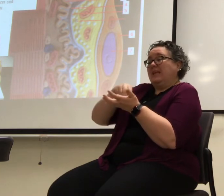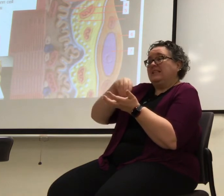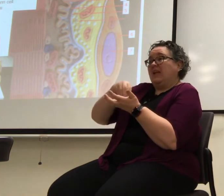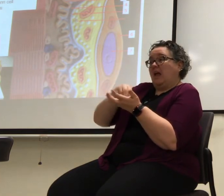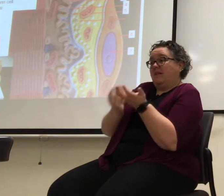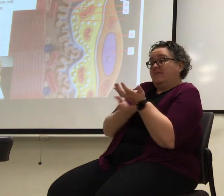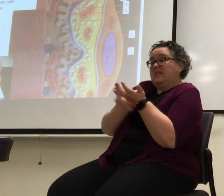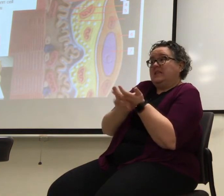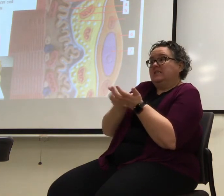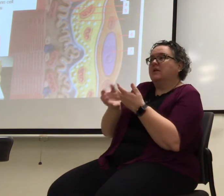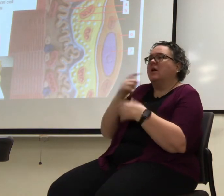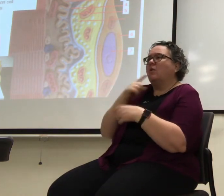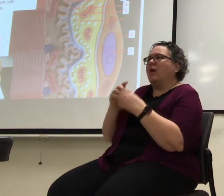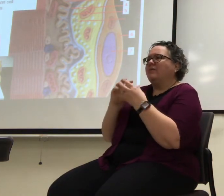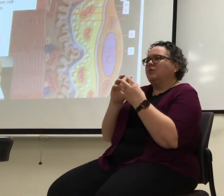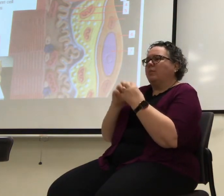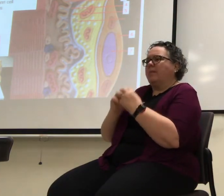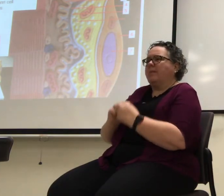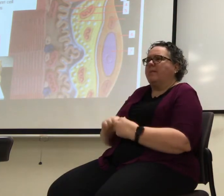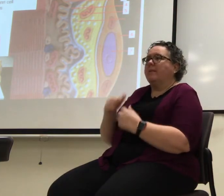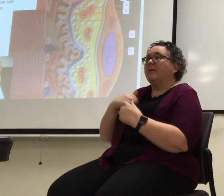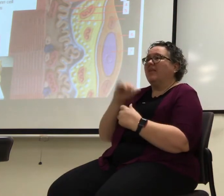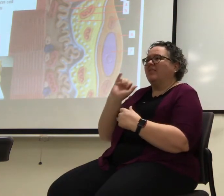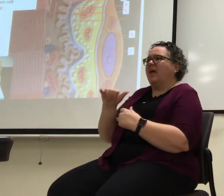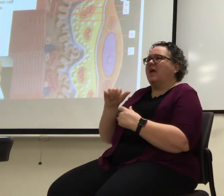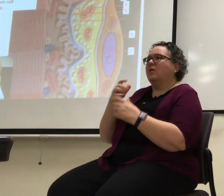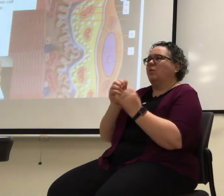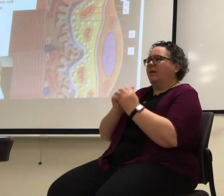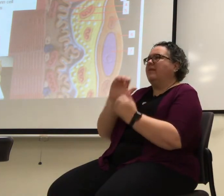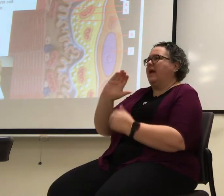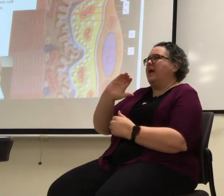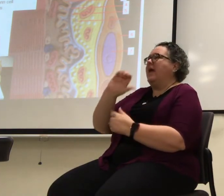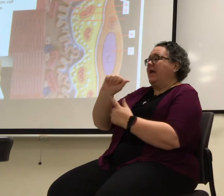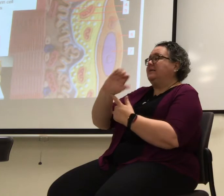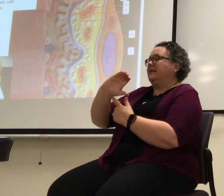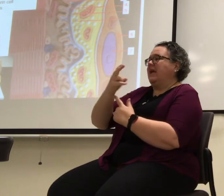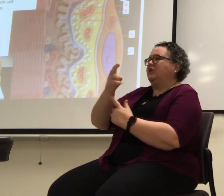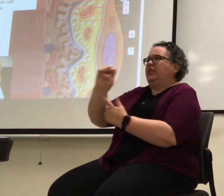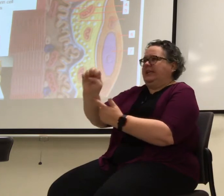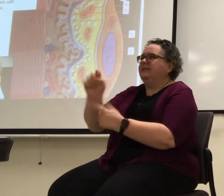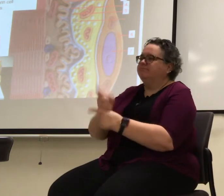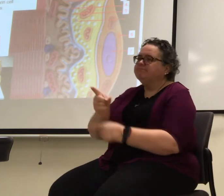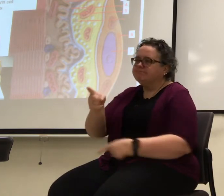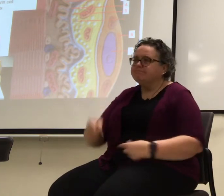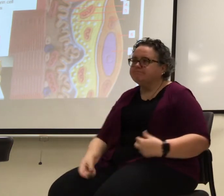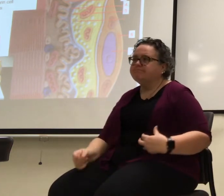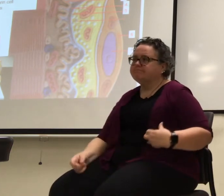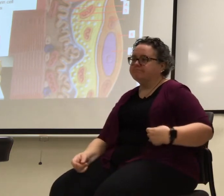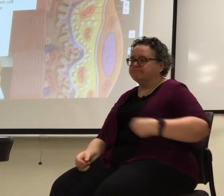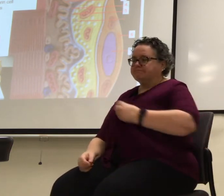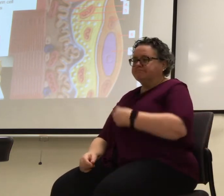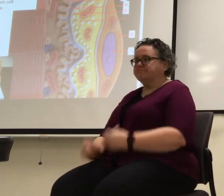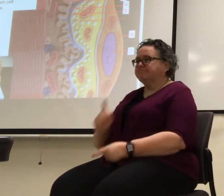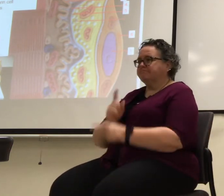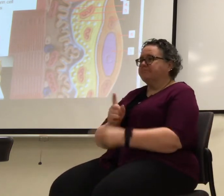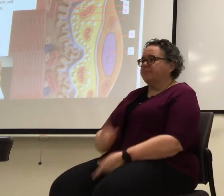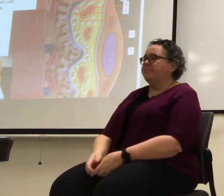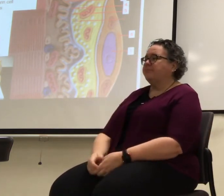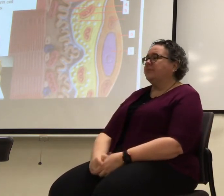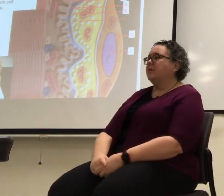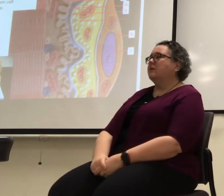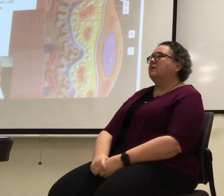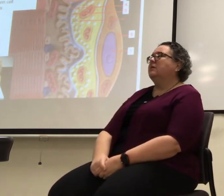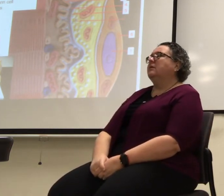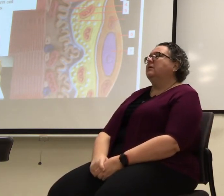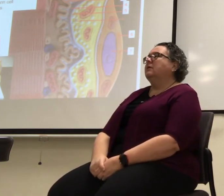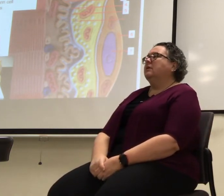There's a guy named Schwann from the 1800s, great physiologist. He discovered these cells. They help myelinate the axon. We'll talk